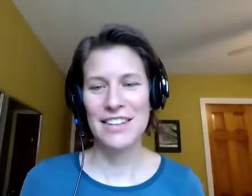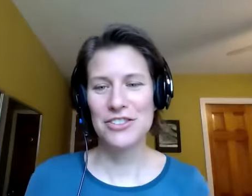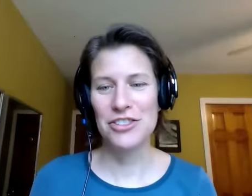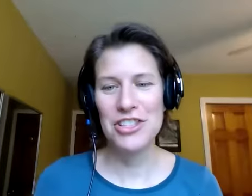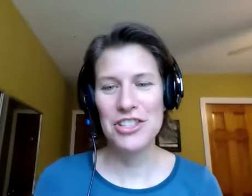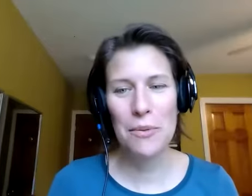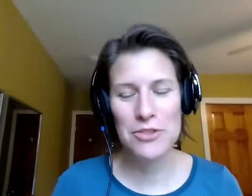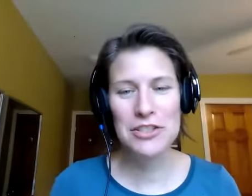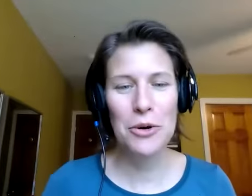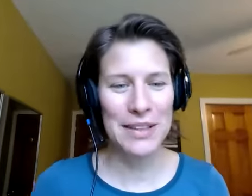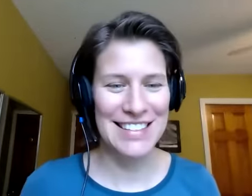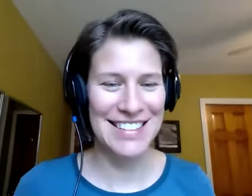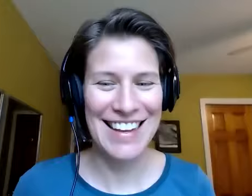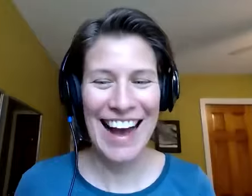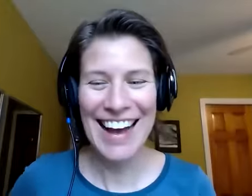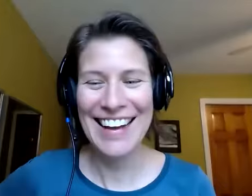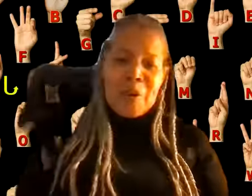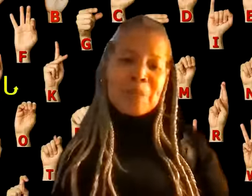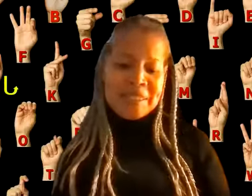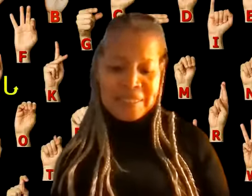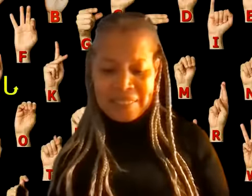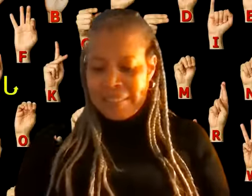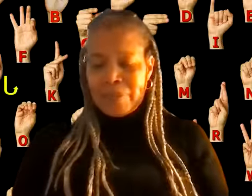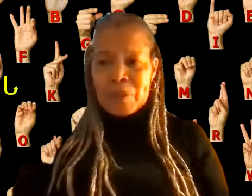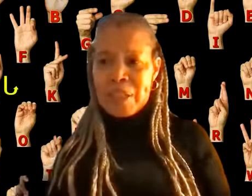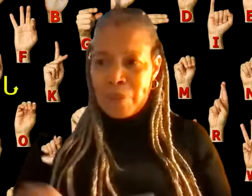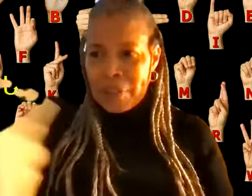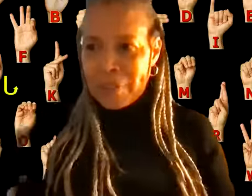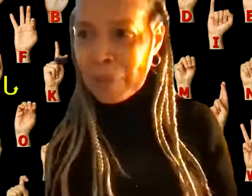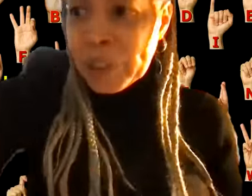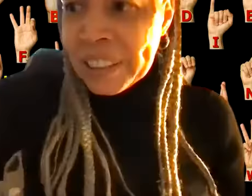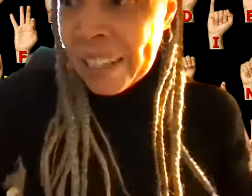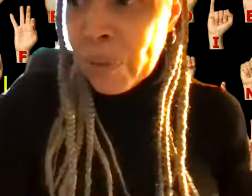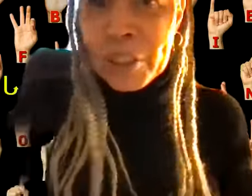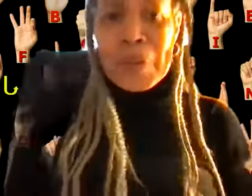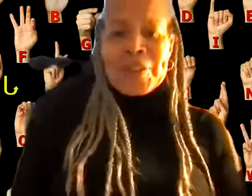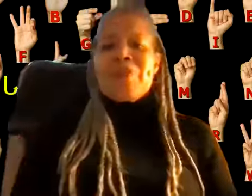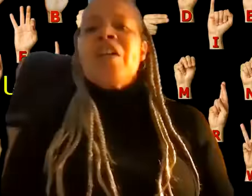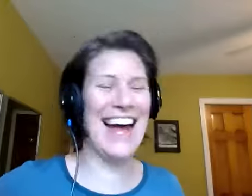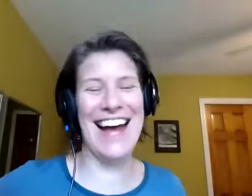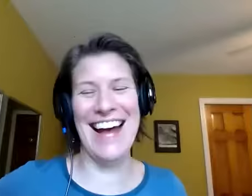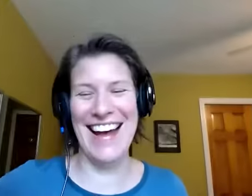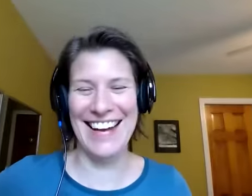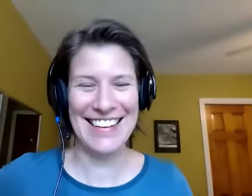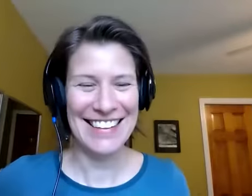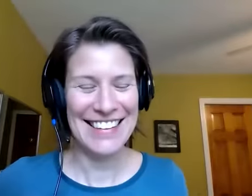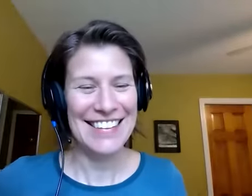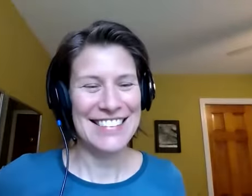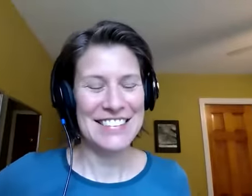Understood. She's going, she's going places. She's going places and she won't take me with her, but of course, yeah, I don't want to go with her. So, so I want to go back to